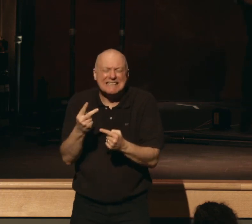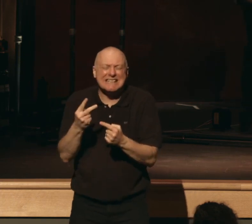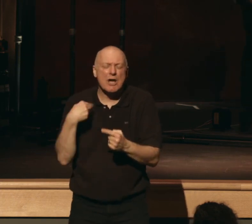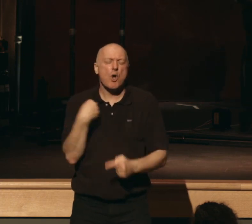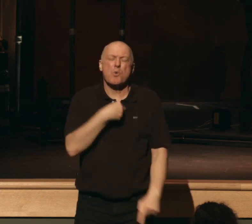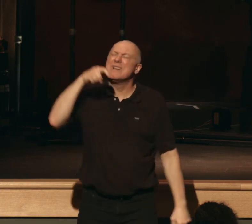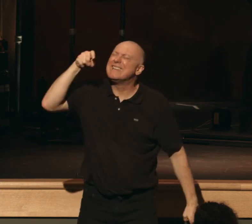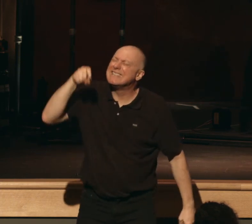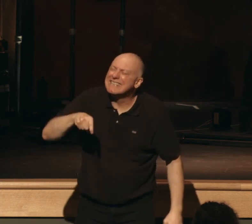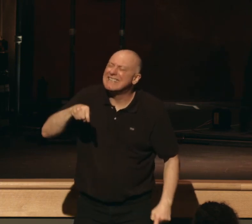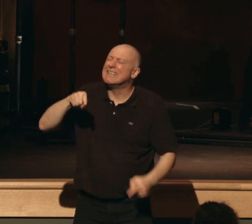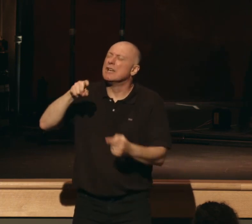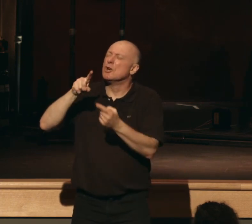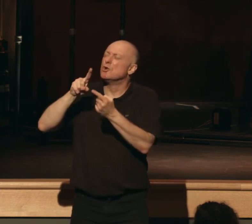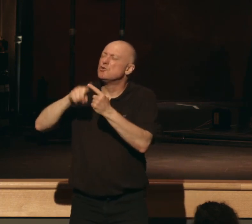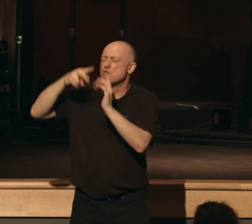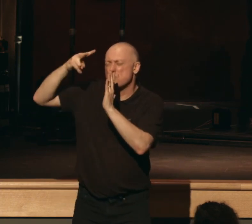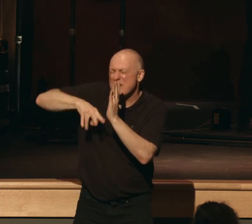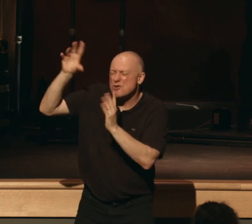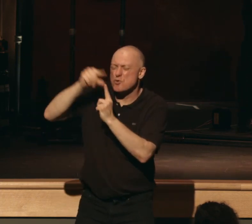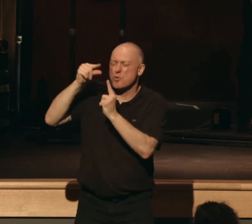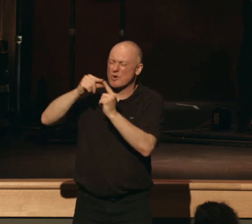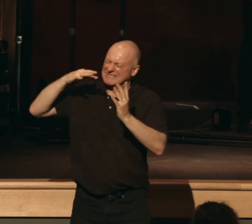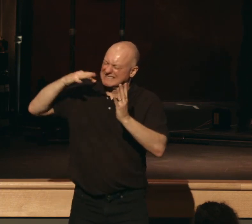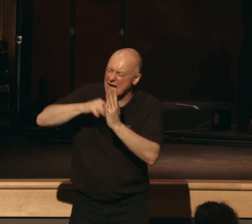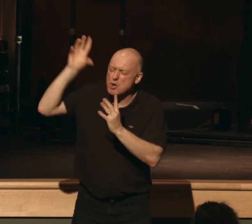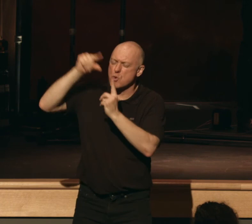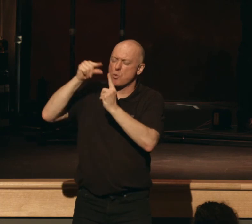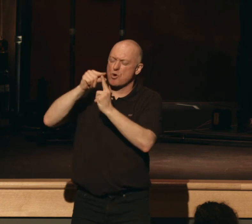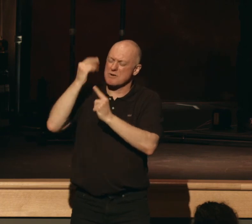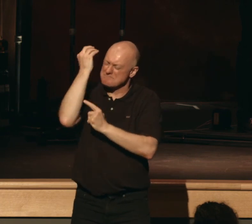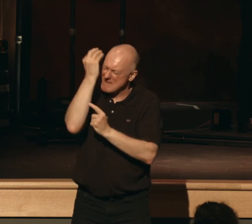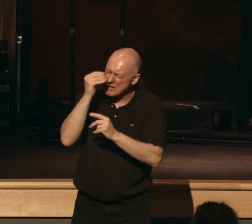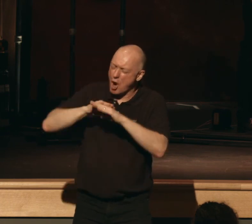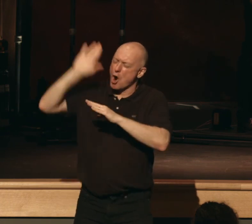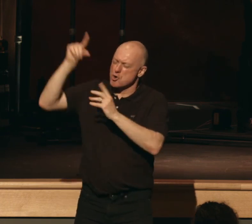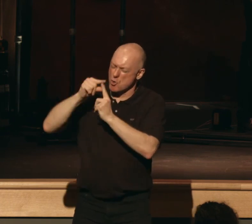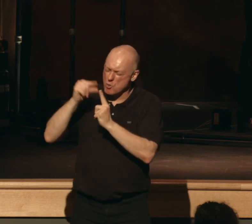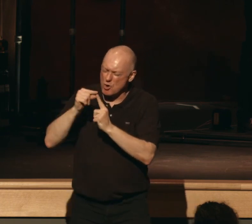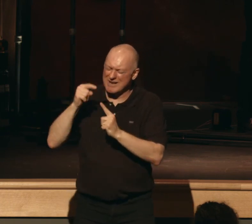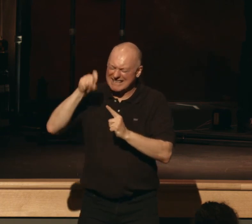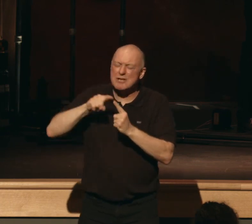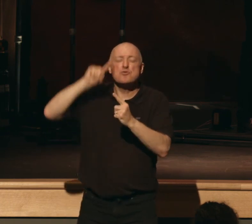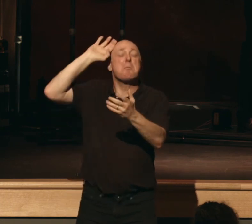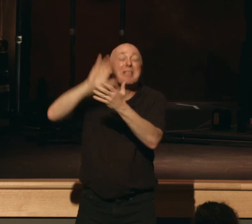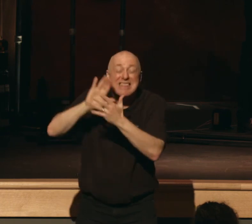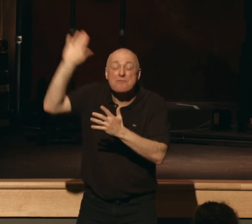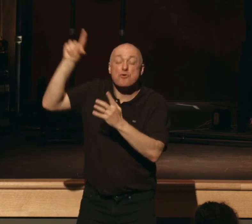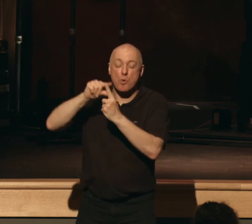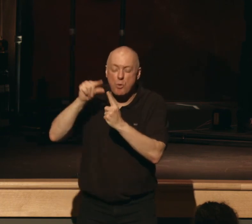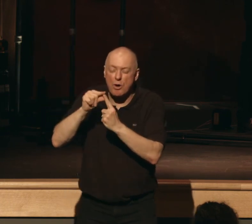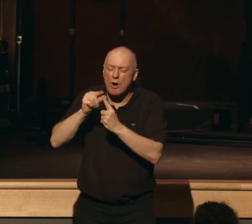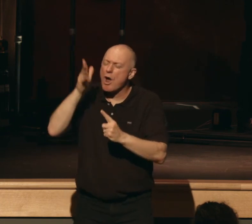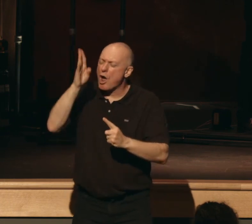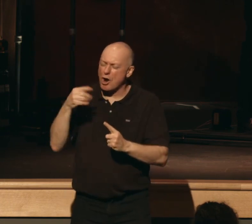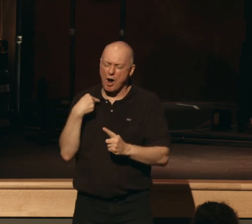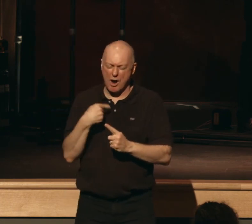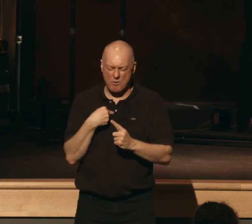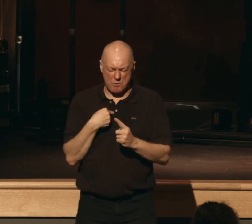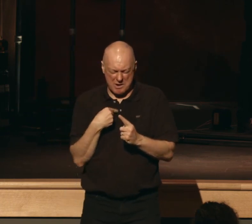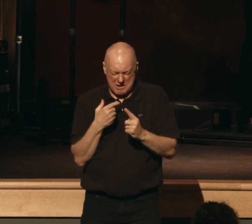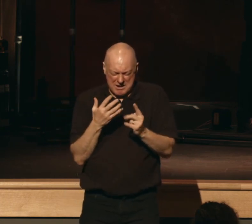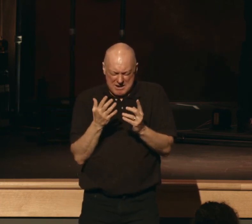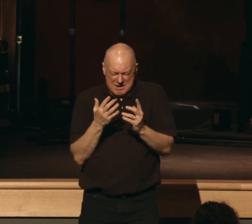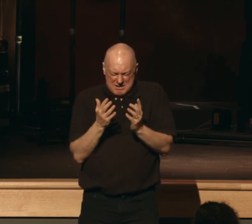that we need to read your word. We need to study your word. We need to meditate upon your word. We need to believe your word. And God, as we open